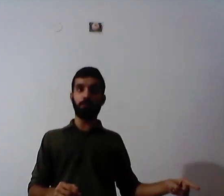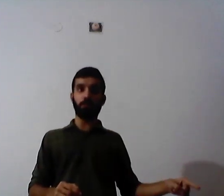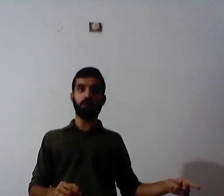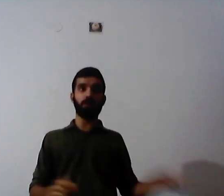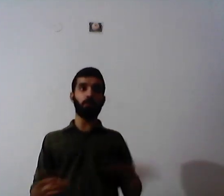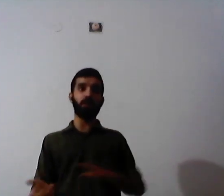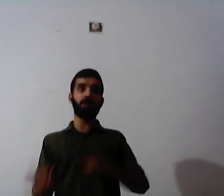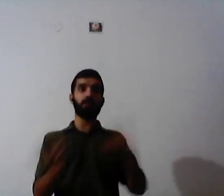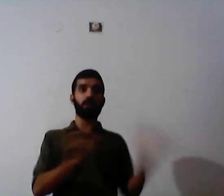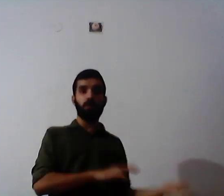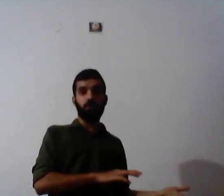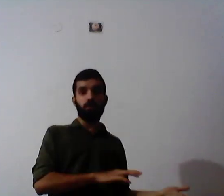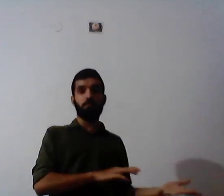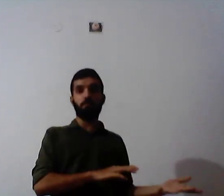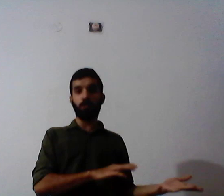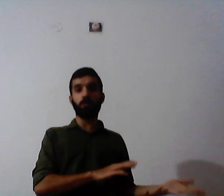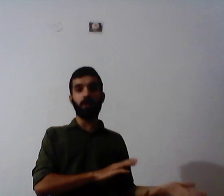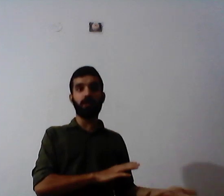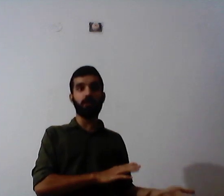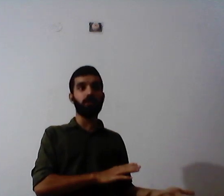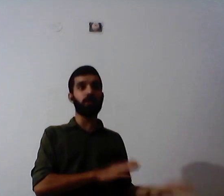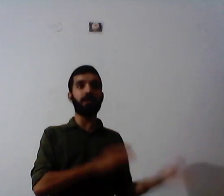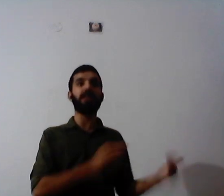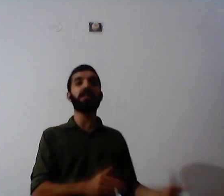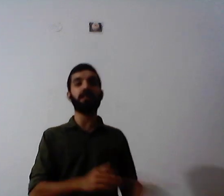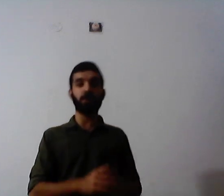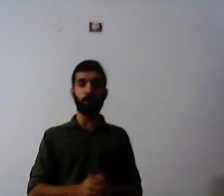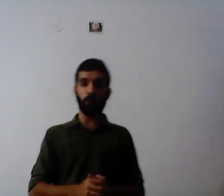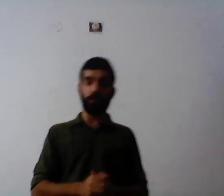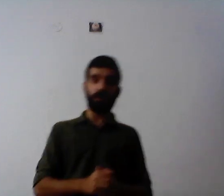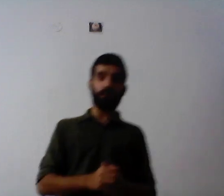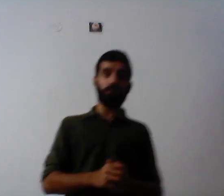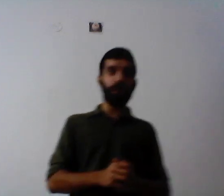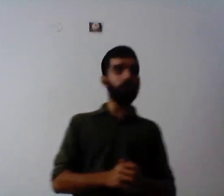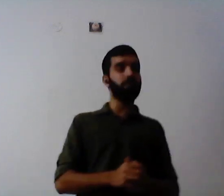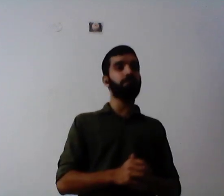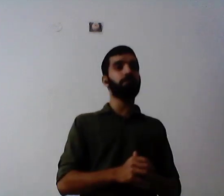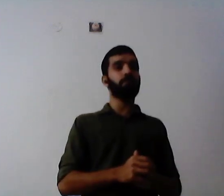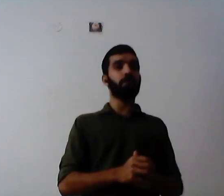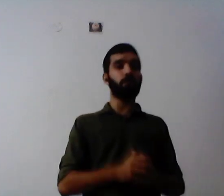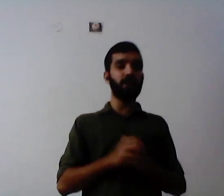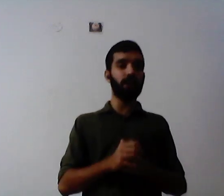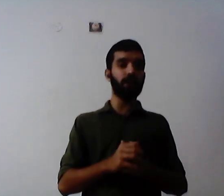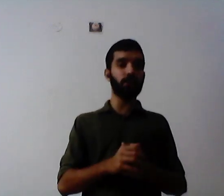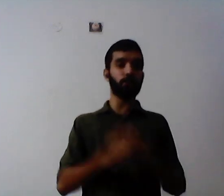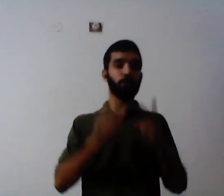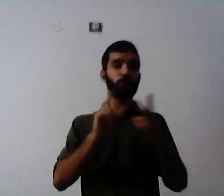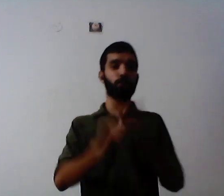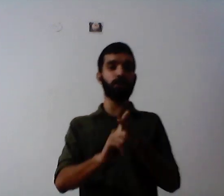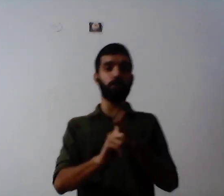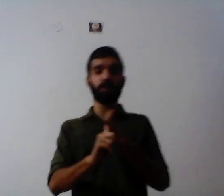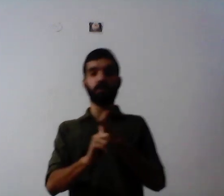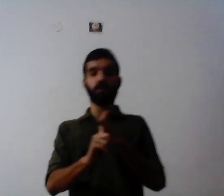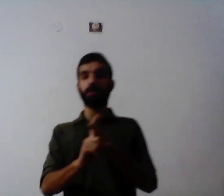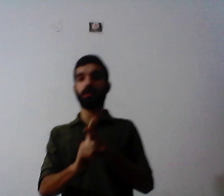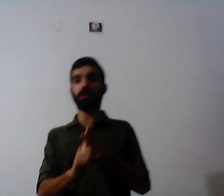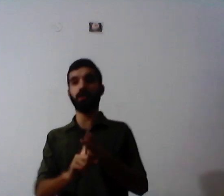process, which will in turn decrease the solubility, right? Very clear. So two situations we discussed: